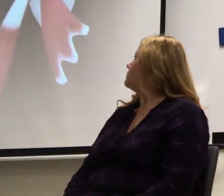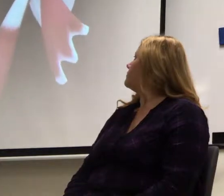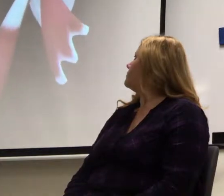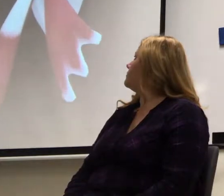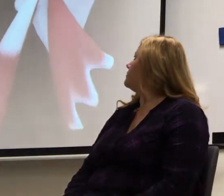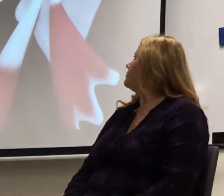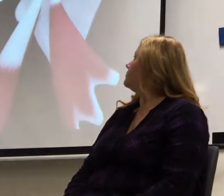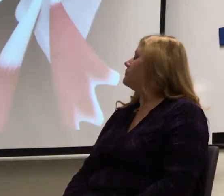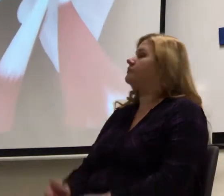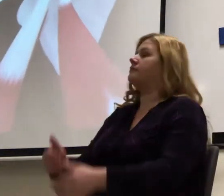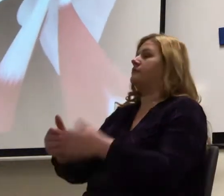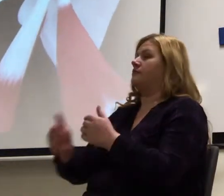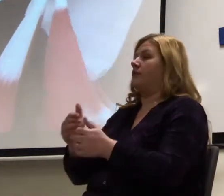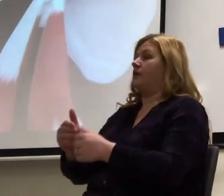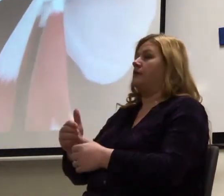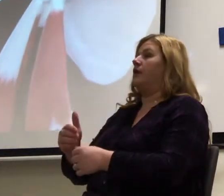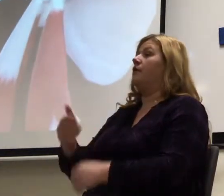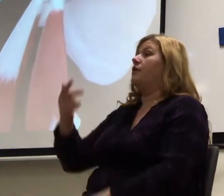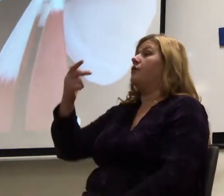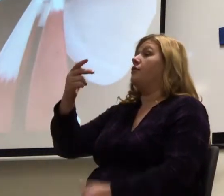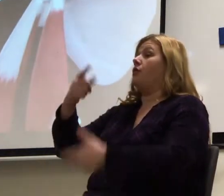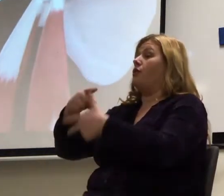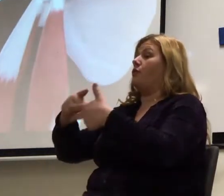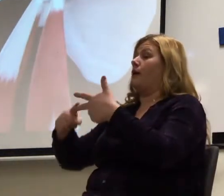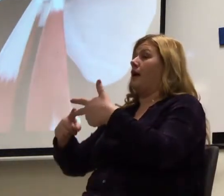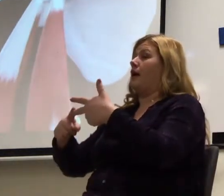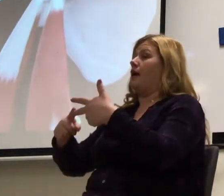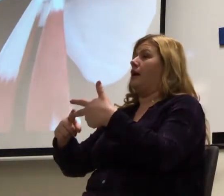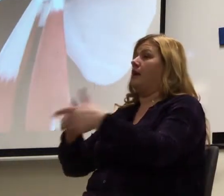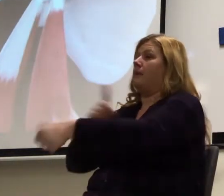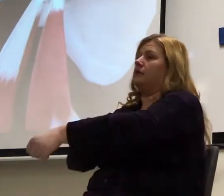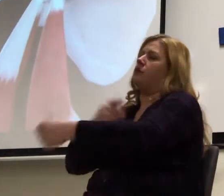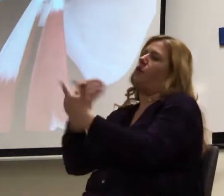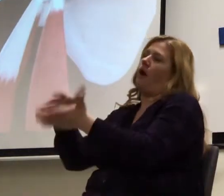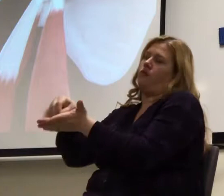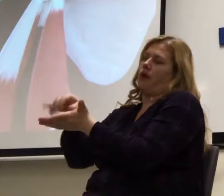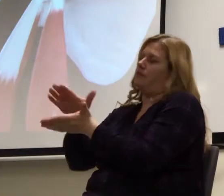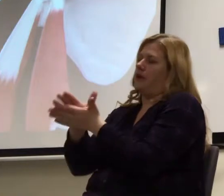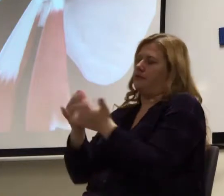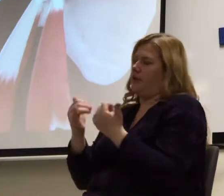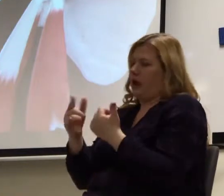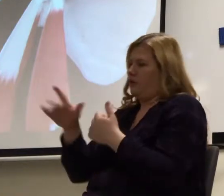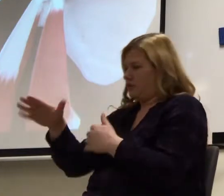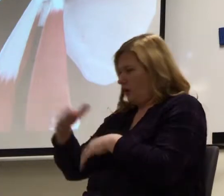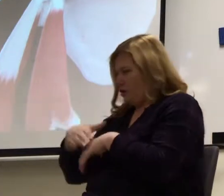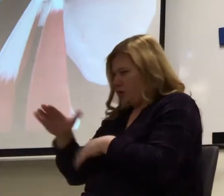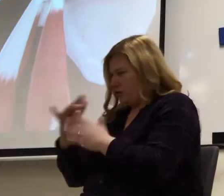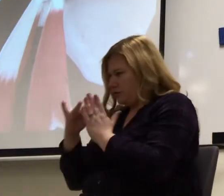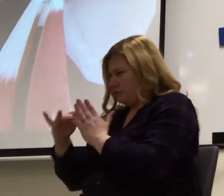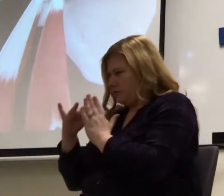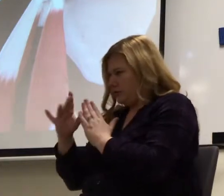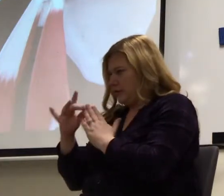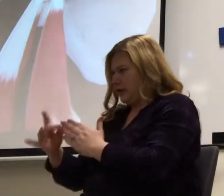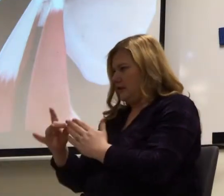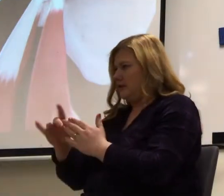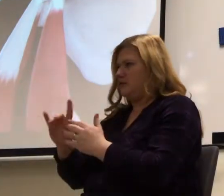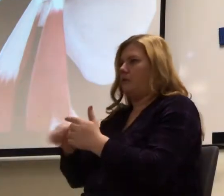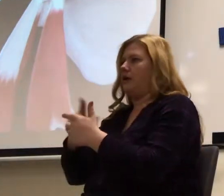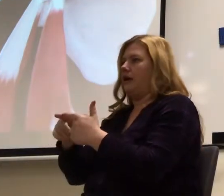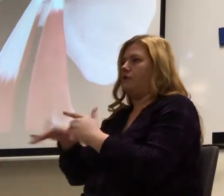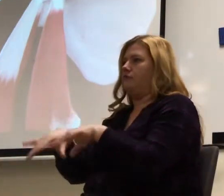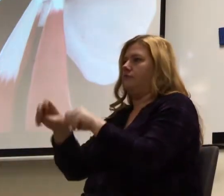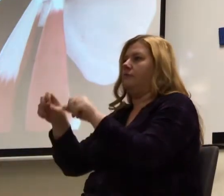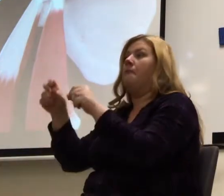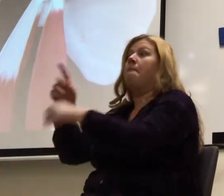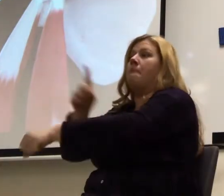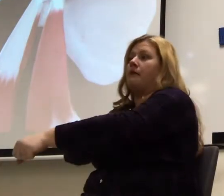it. Okay, well anyways, those three muscles are, well you might as well write them down now because they're on your study list too when we get to muscles. An